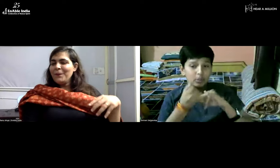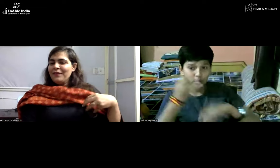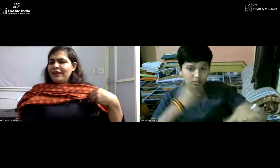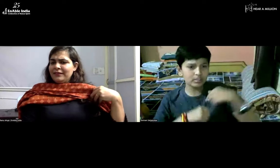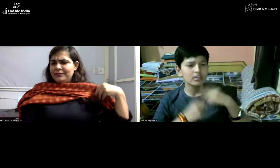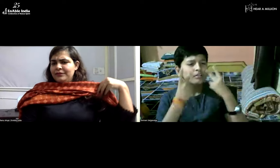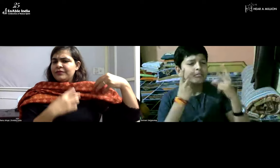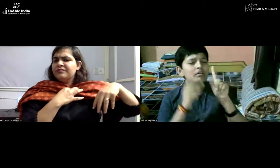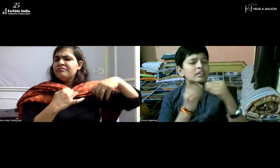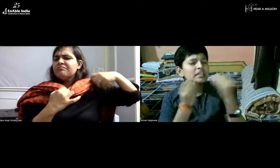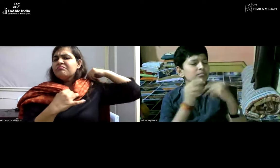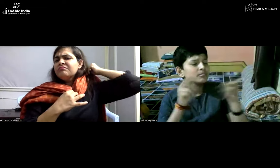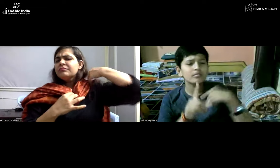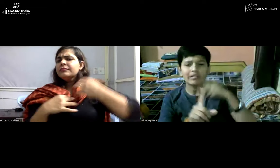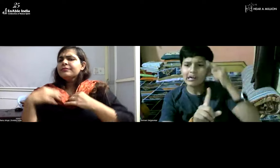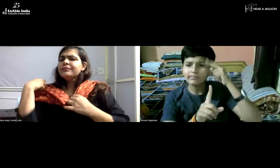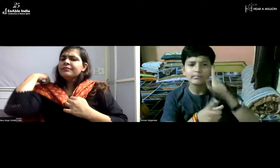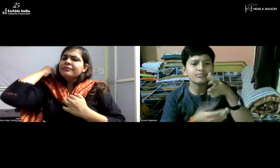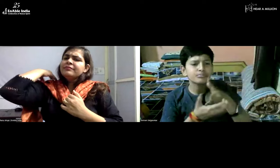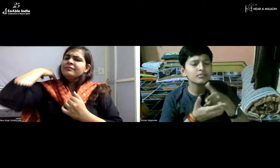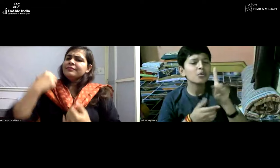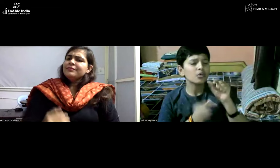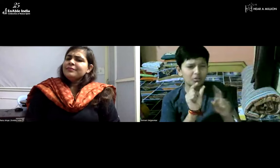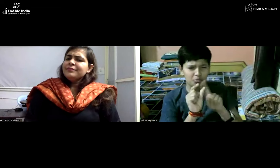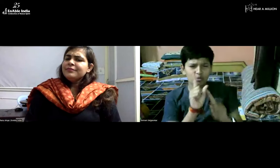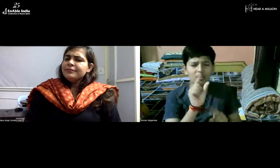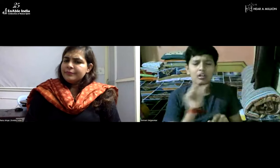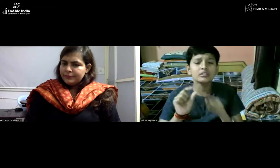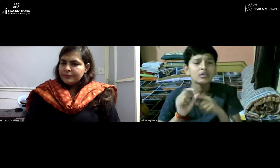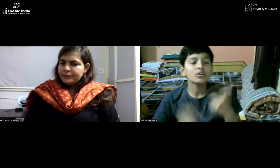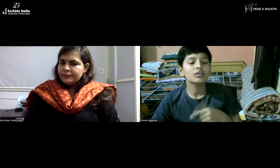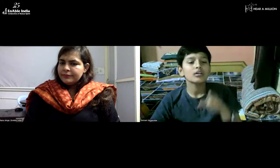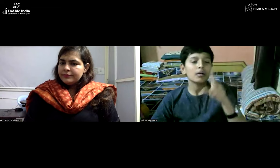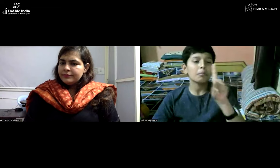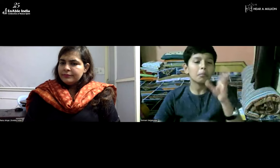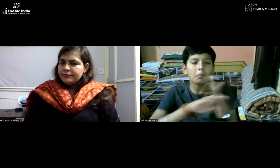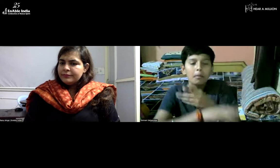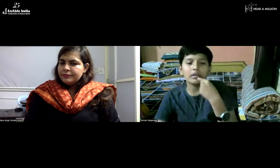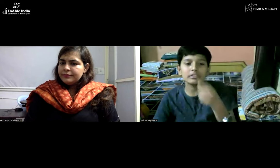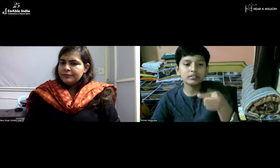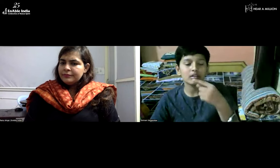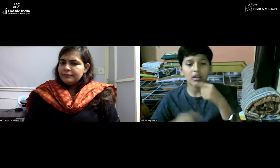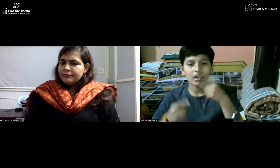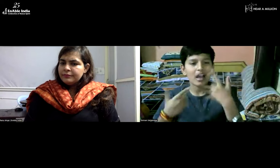or the panelist, or any of the participants if they would like to answer. Okay, no one.